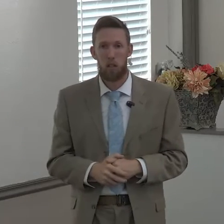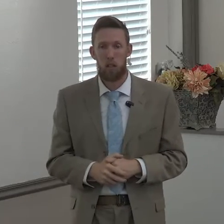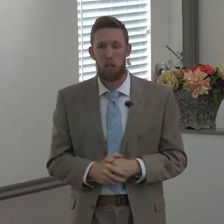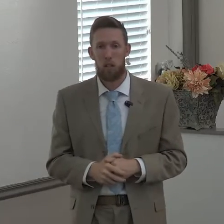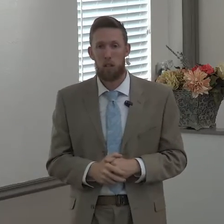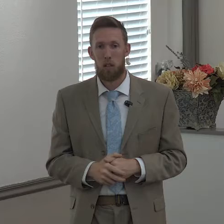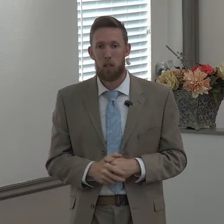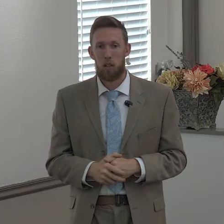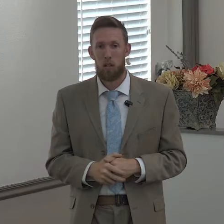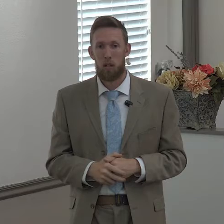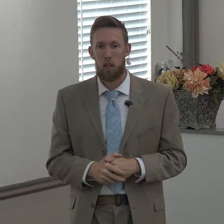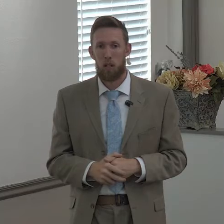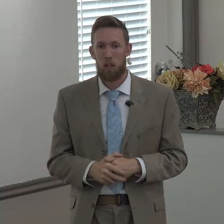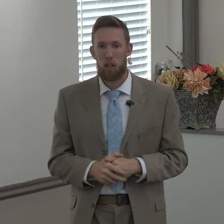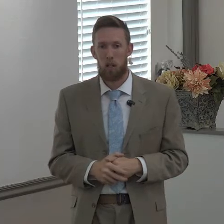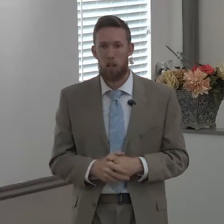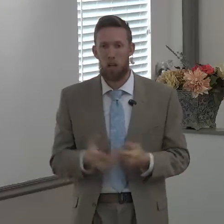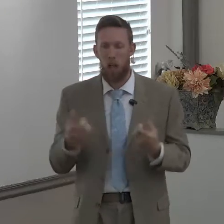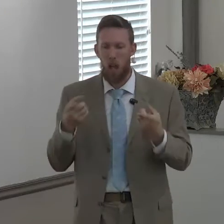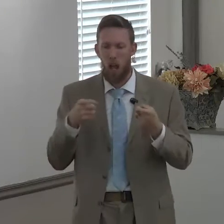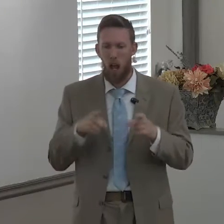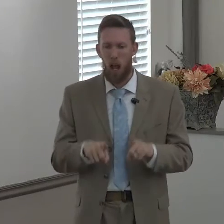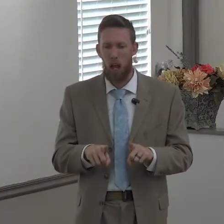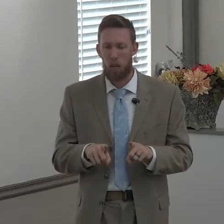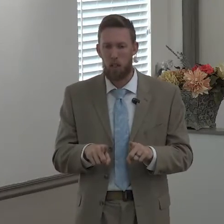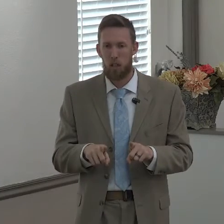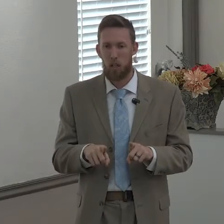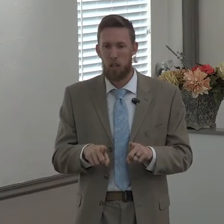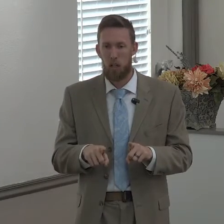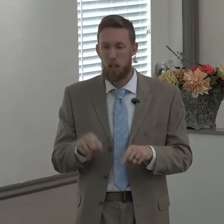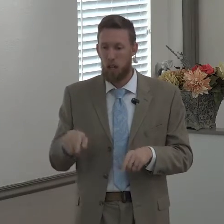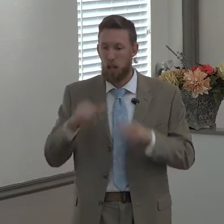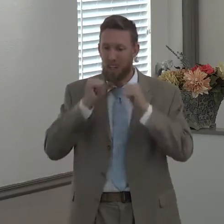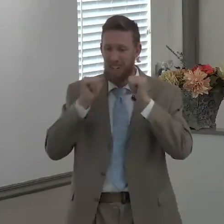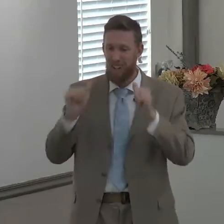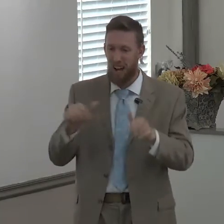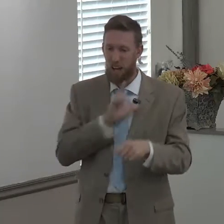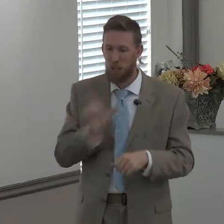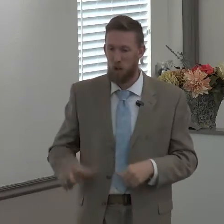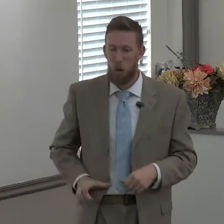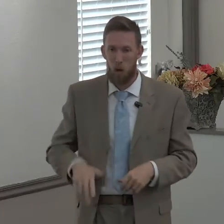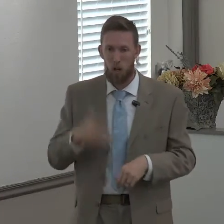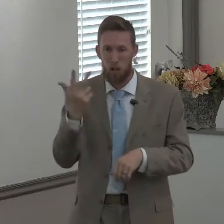but I'm not sure when. I don't think the Bible's clear on it.